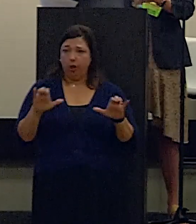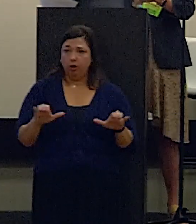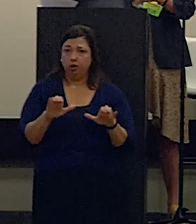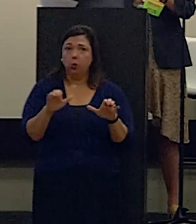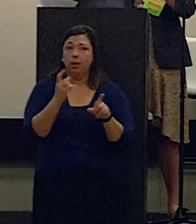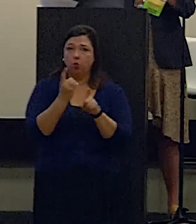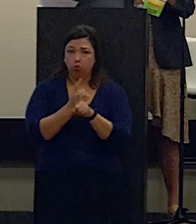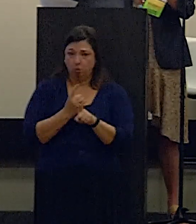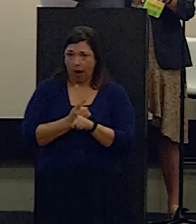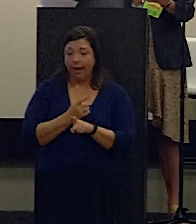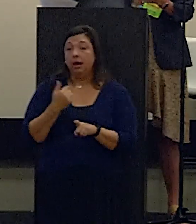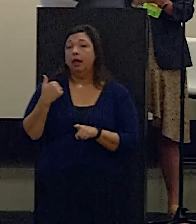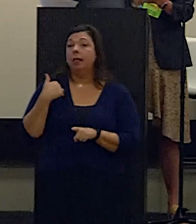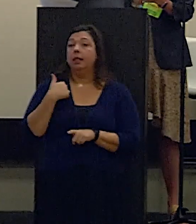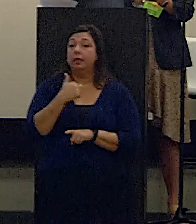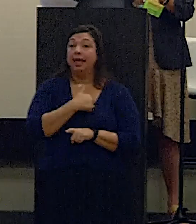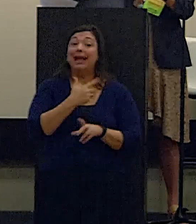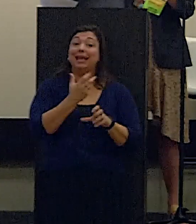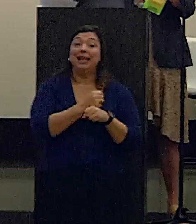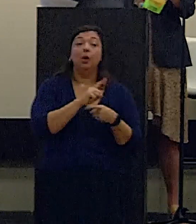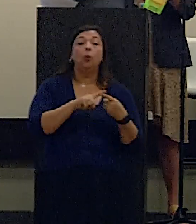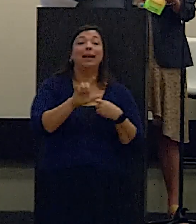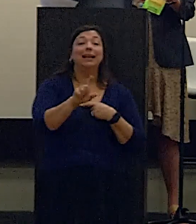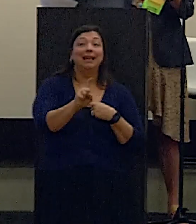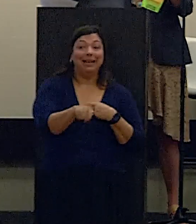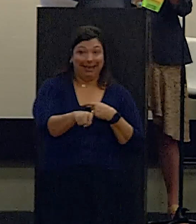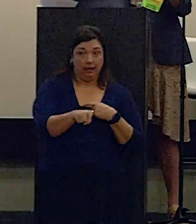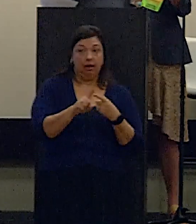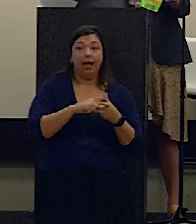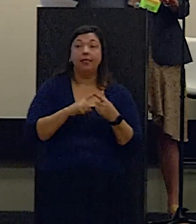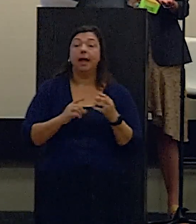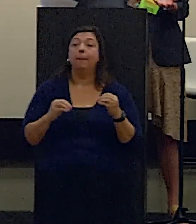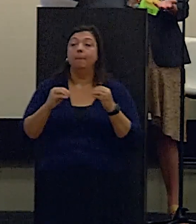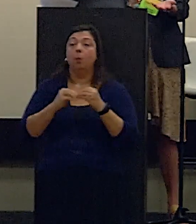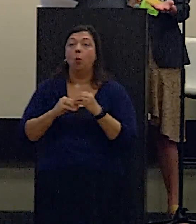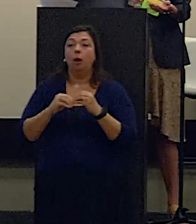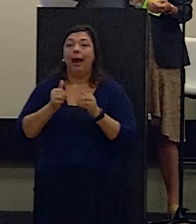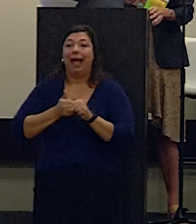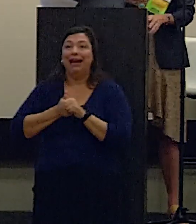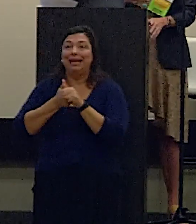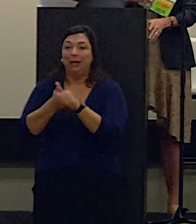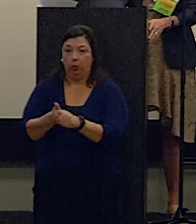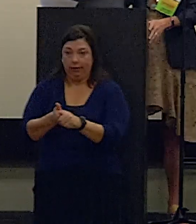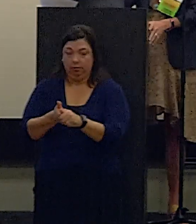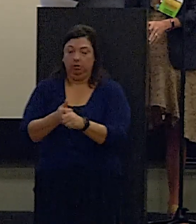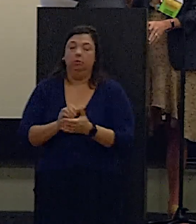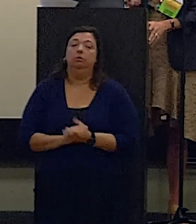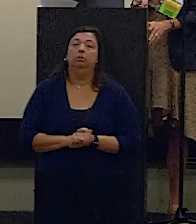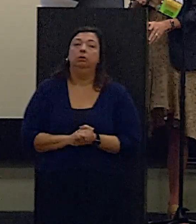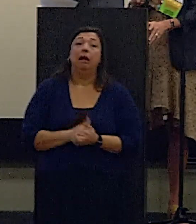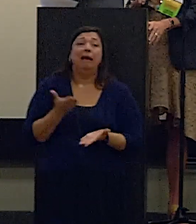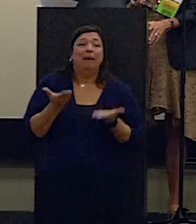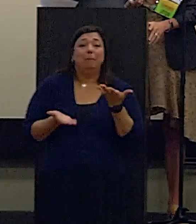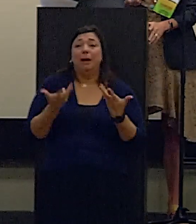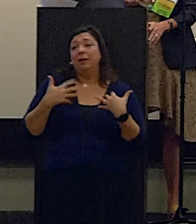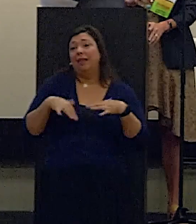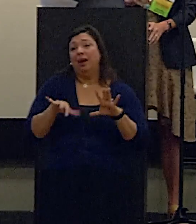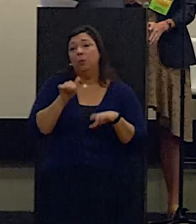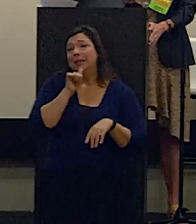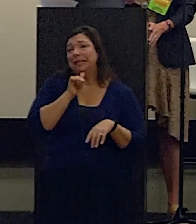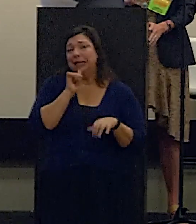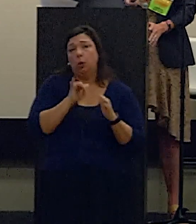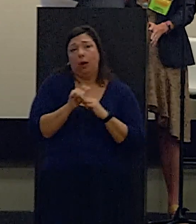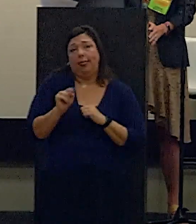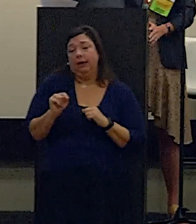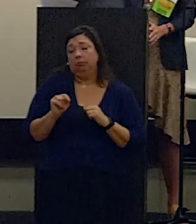it right, that they're getting it as they need it, and they become more adherent. But maybe they don't want to deal with it.